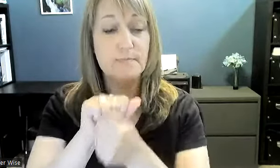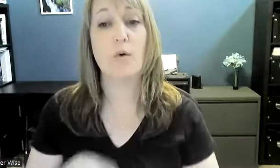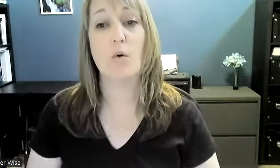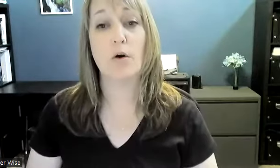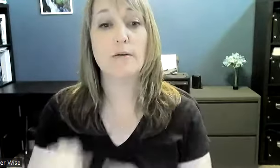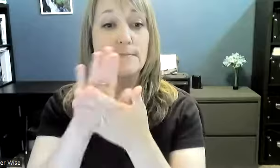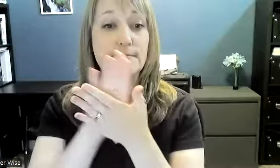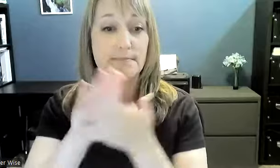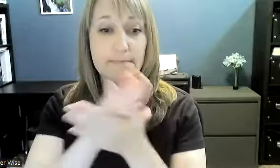or